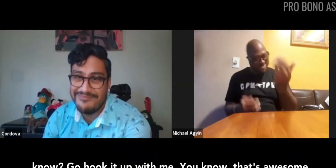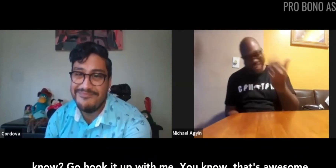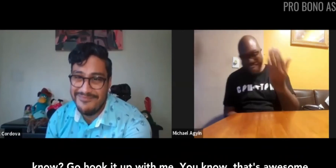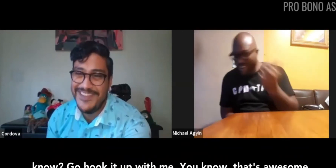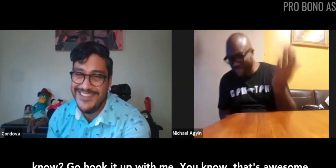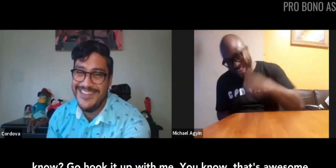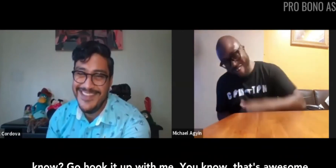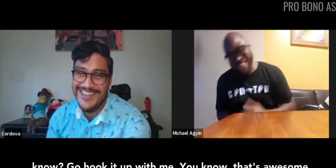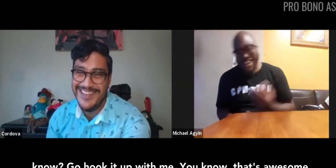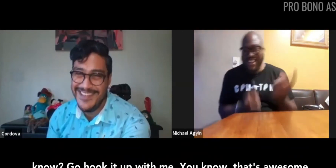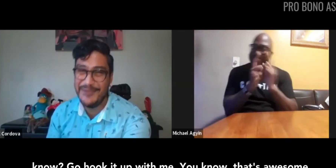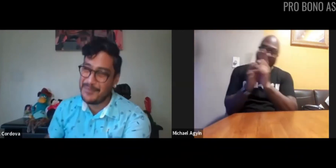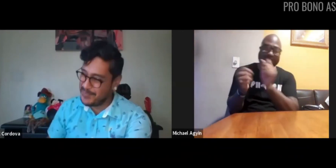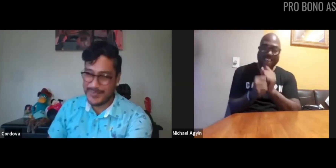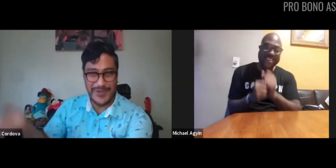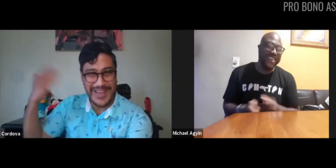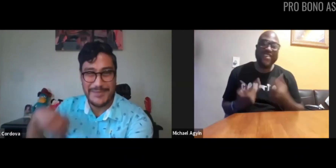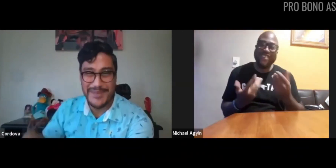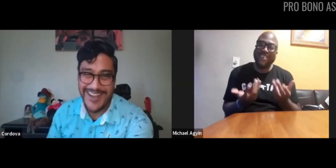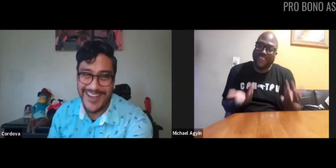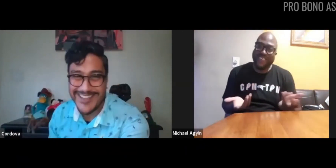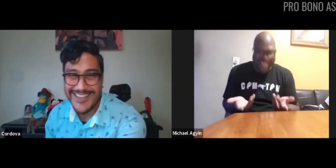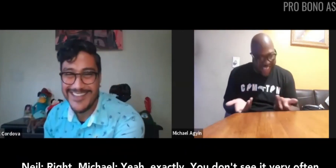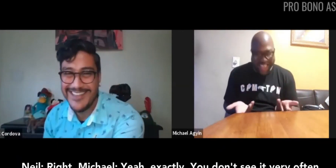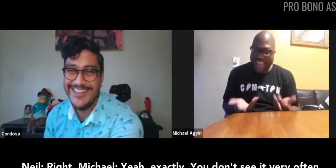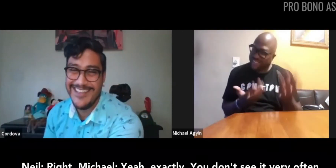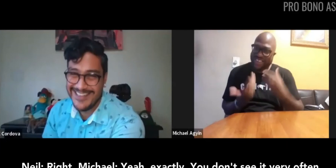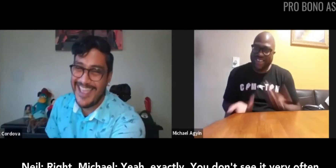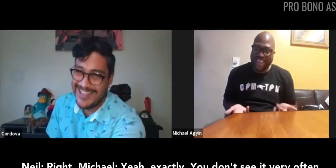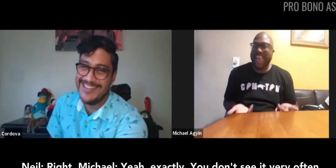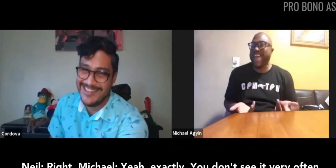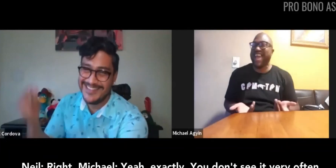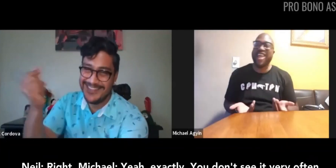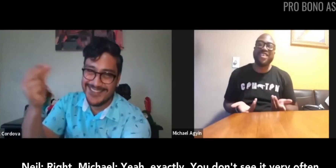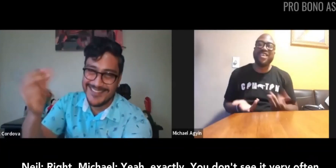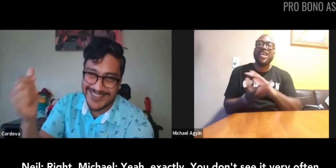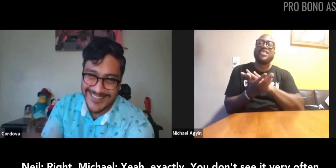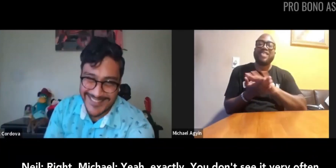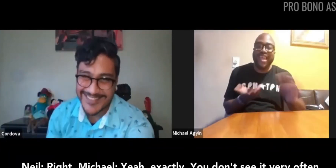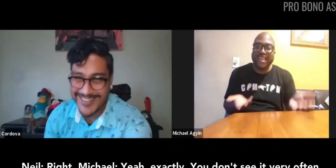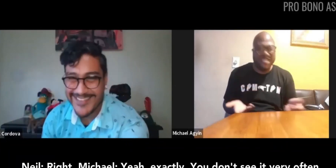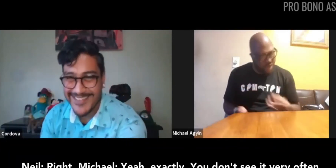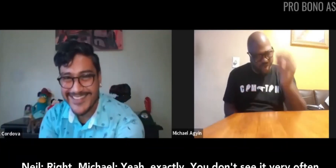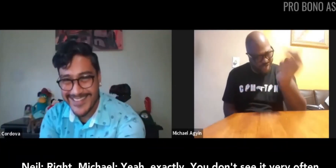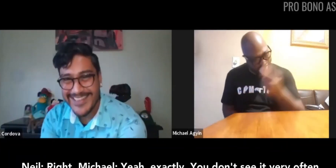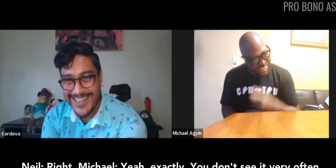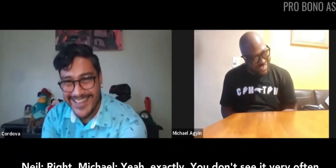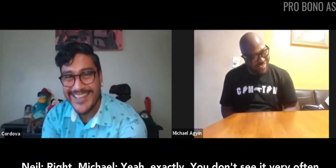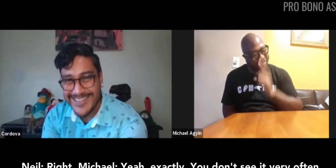Come hook it up with me, that's awesome. Right. Yeah, exactly.